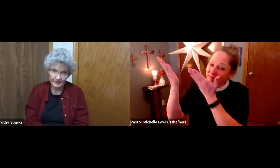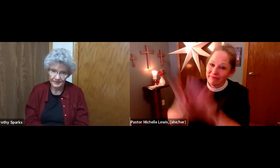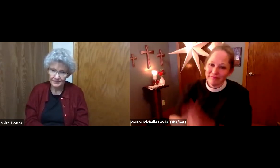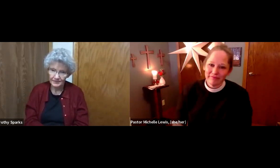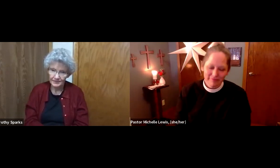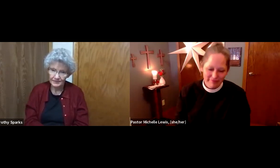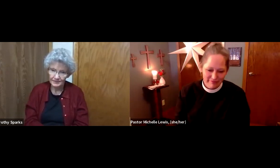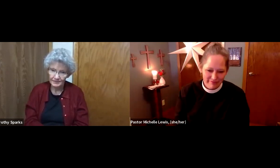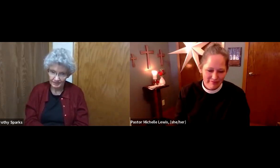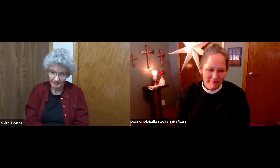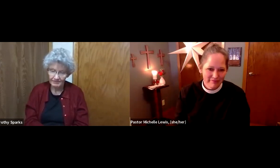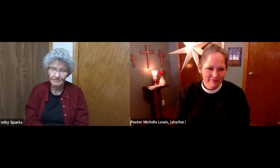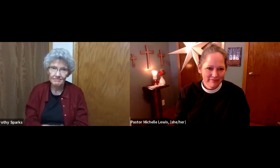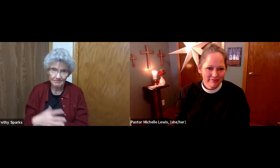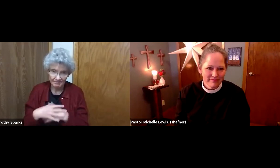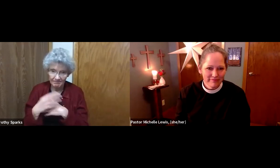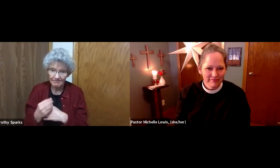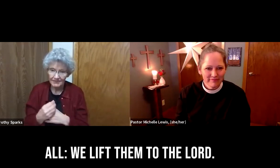Lift up your hearts.